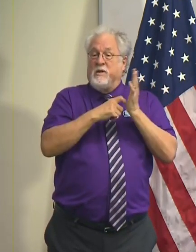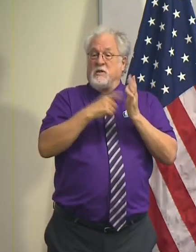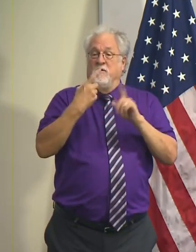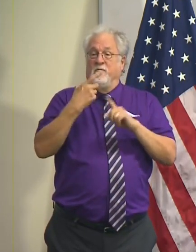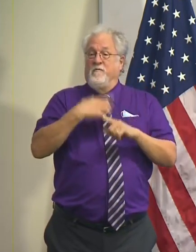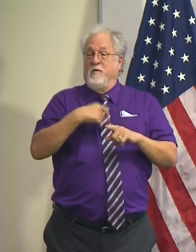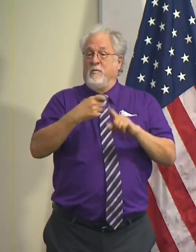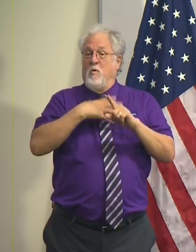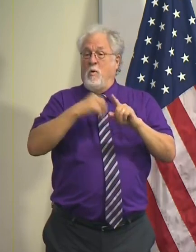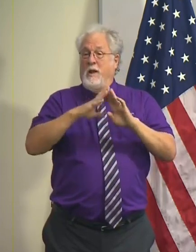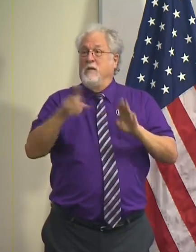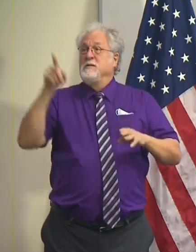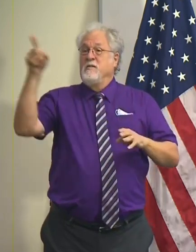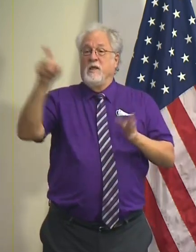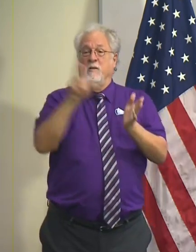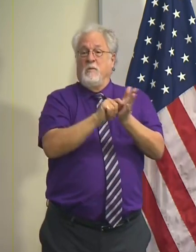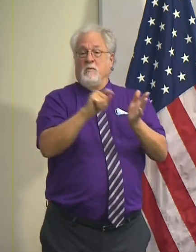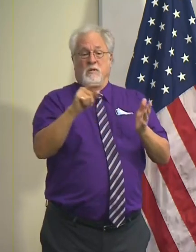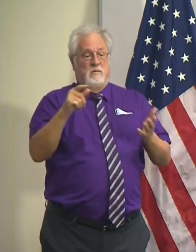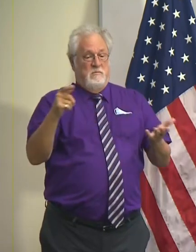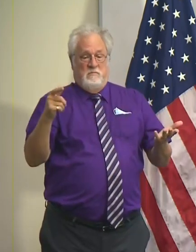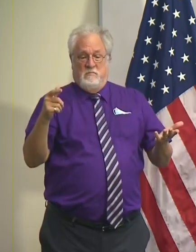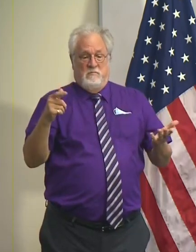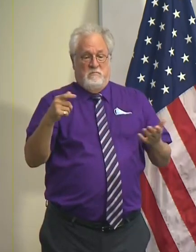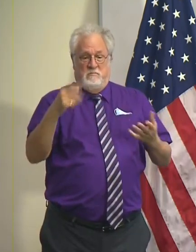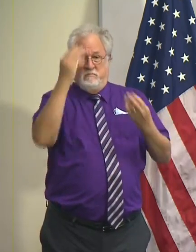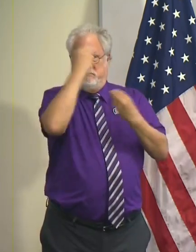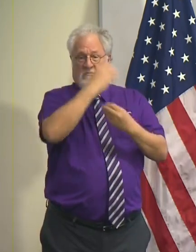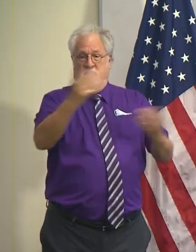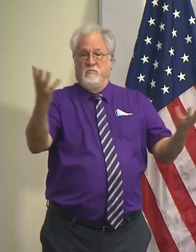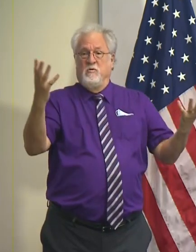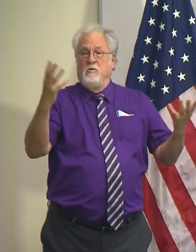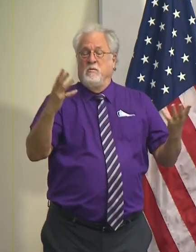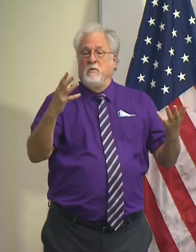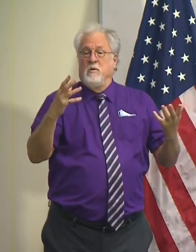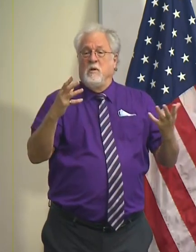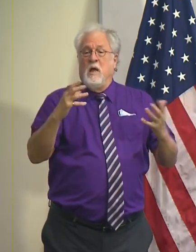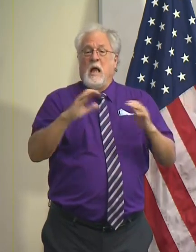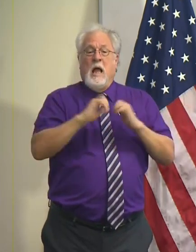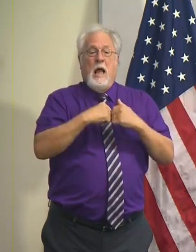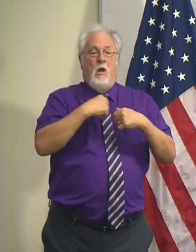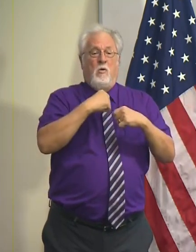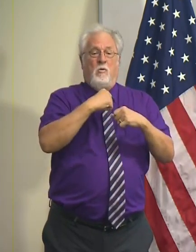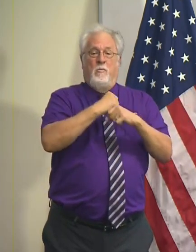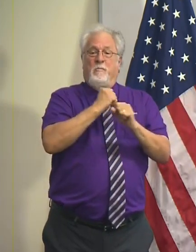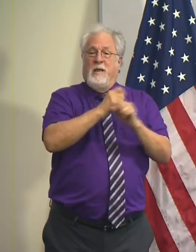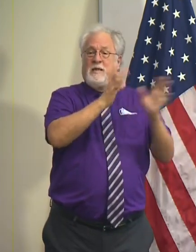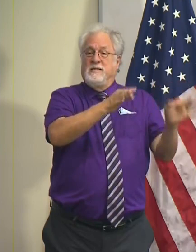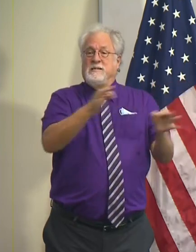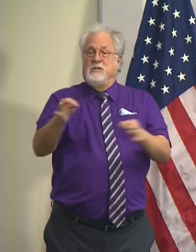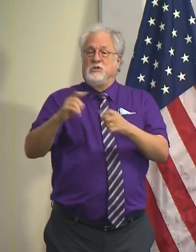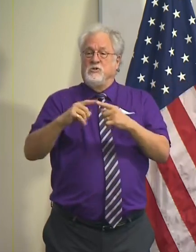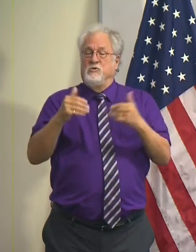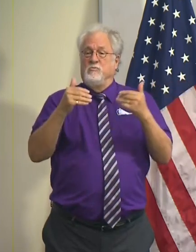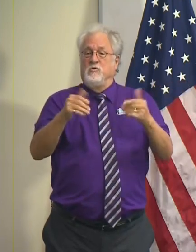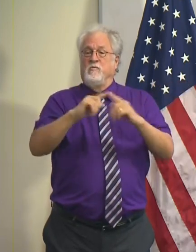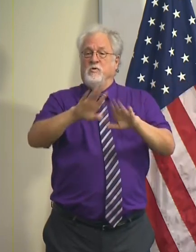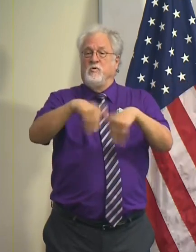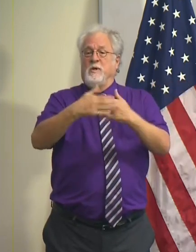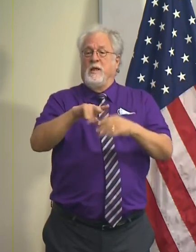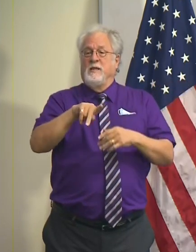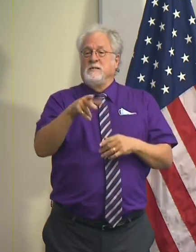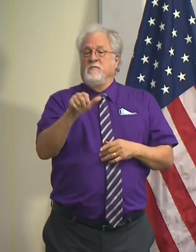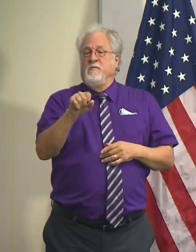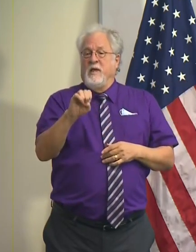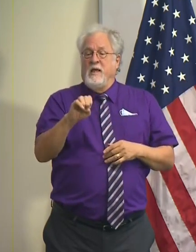concerned, is what they have put out to inform the decision making with respect to whether or not to go to the next